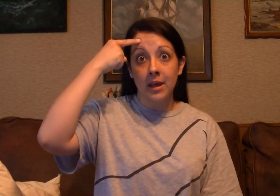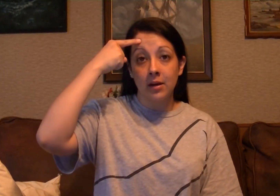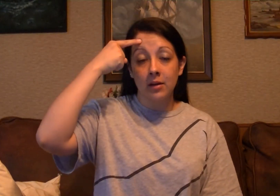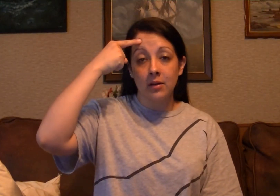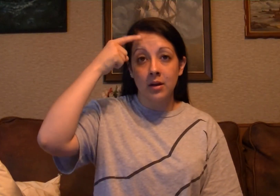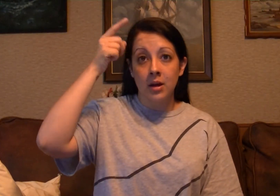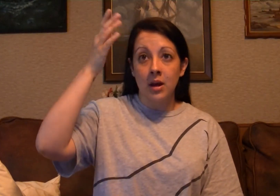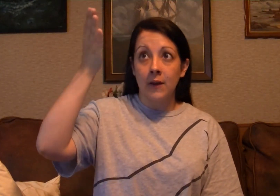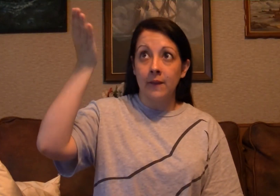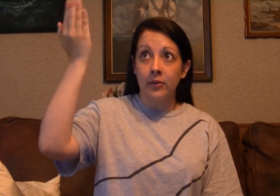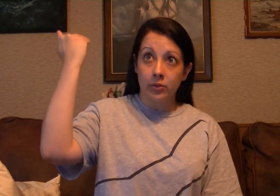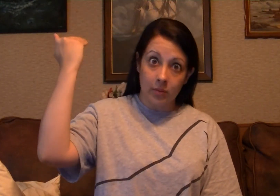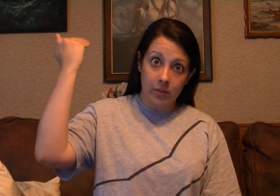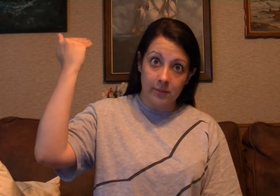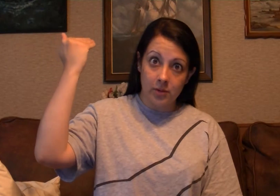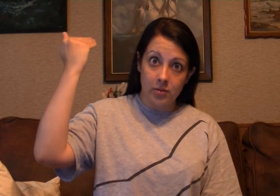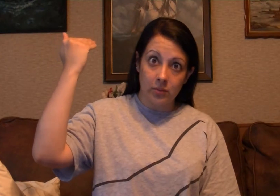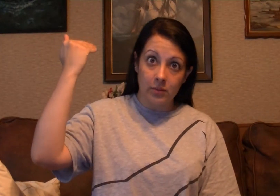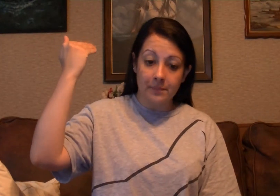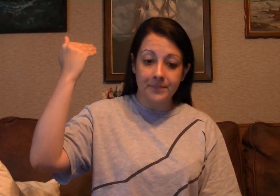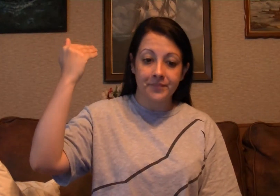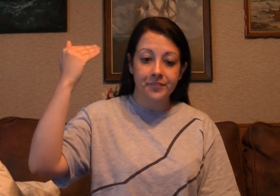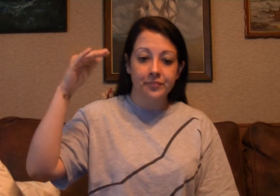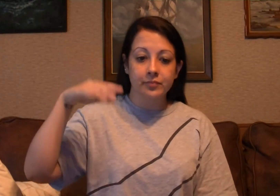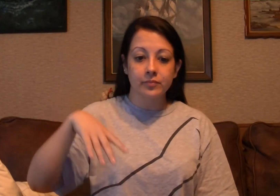think and then throw it over your shoulder.